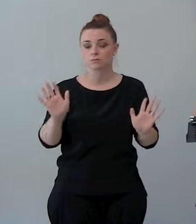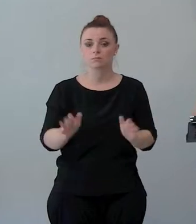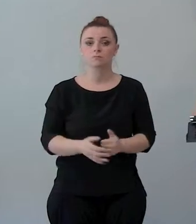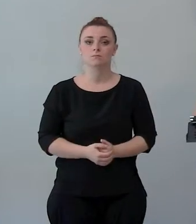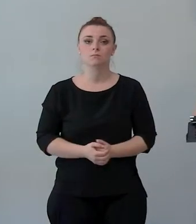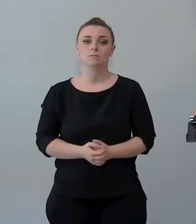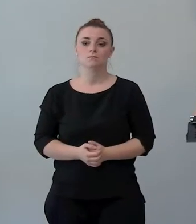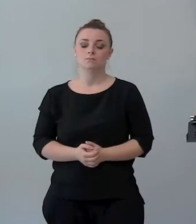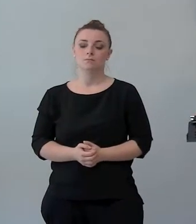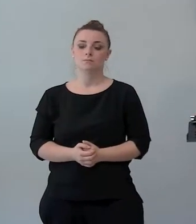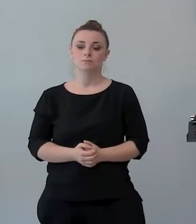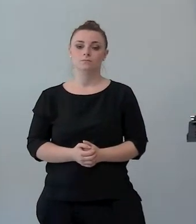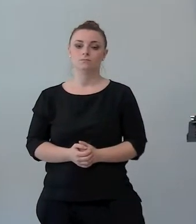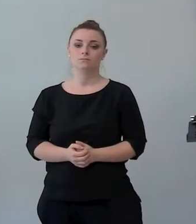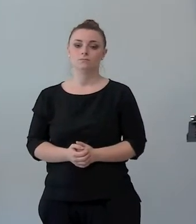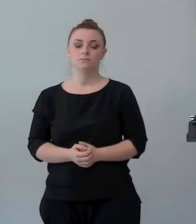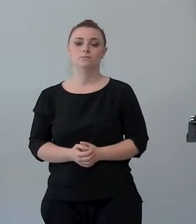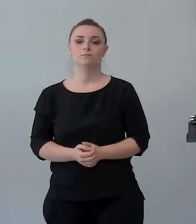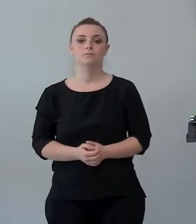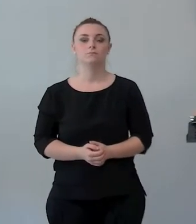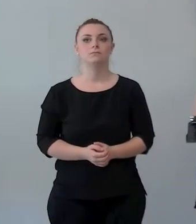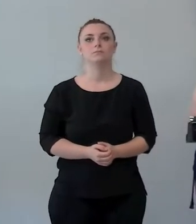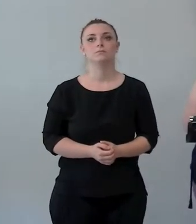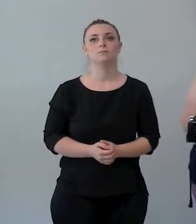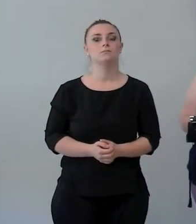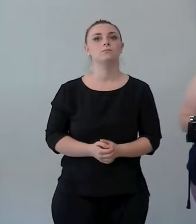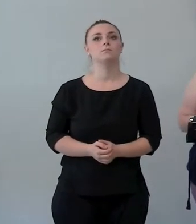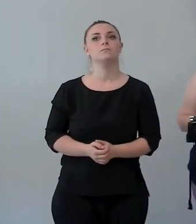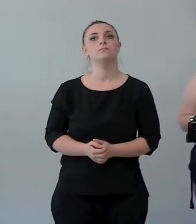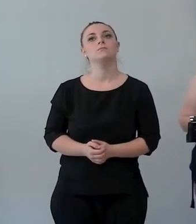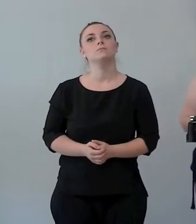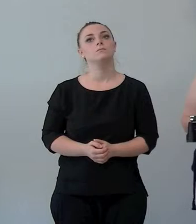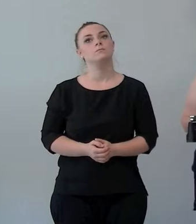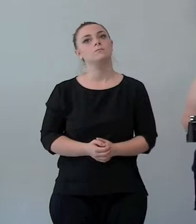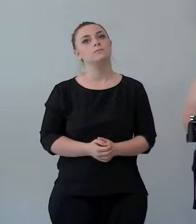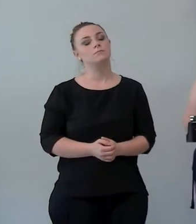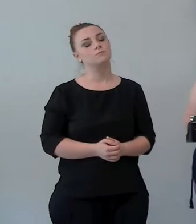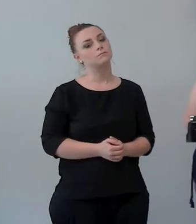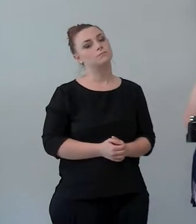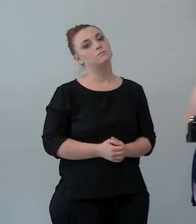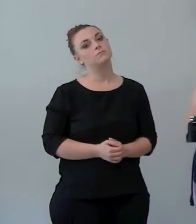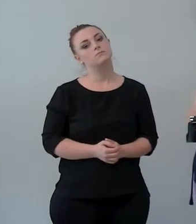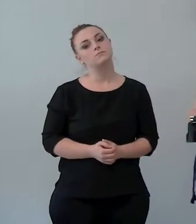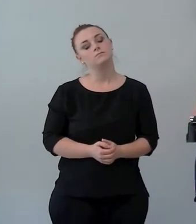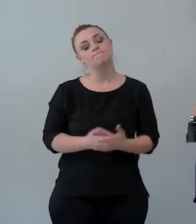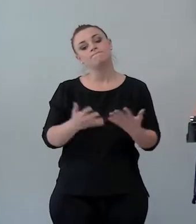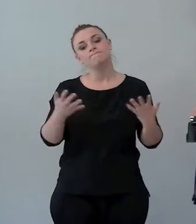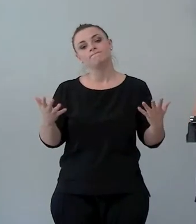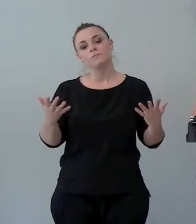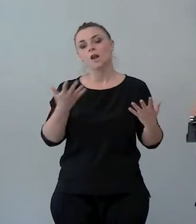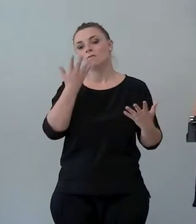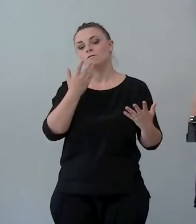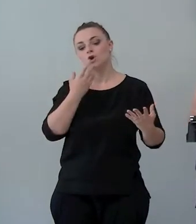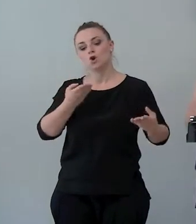whether I should follow the Lord or not, whether or not to accept Him. Quindi in